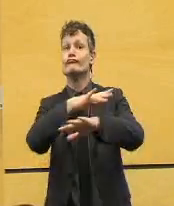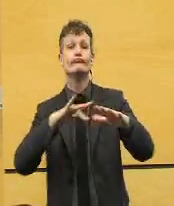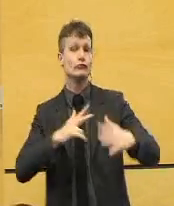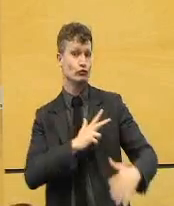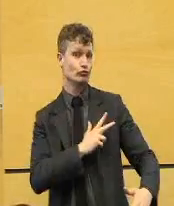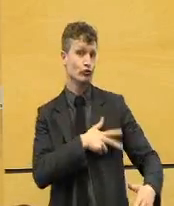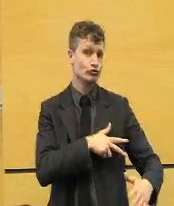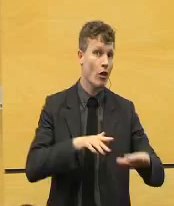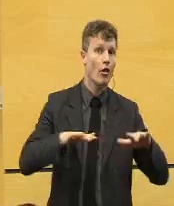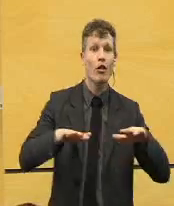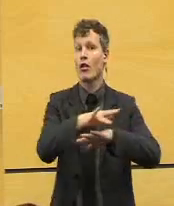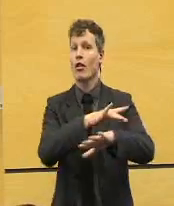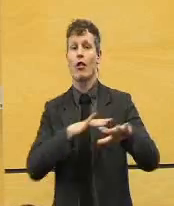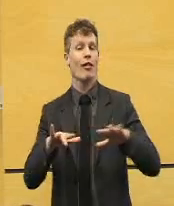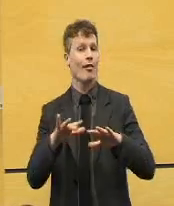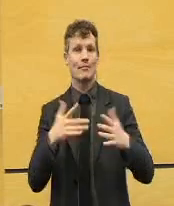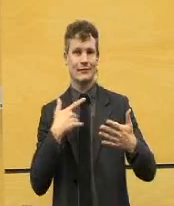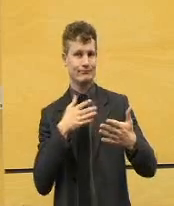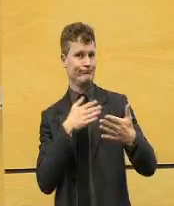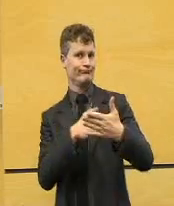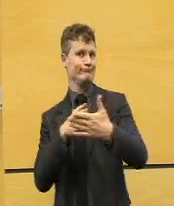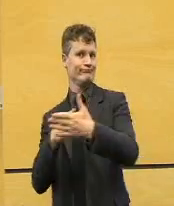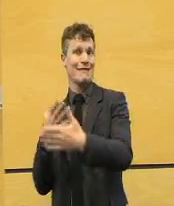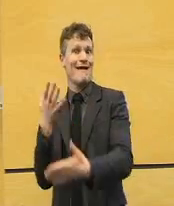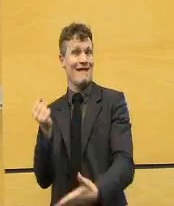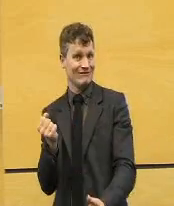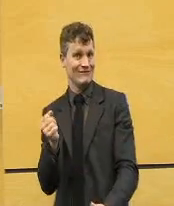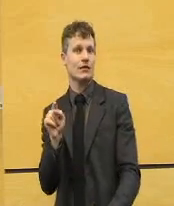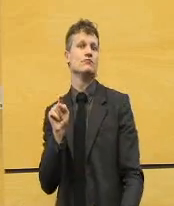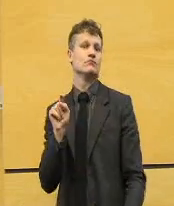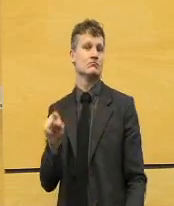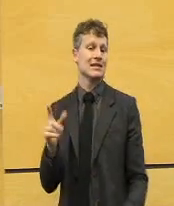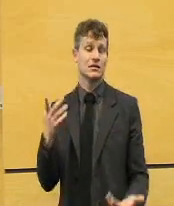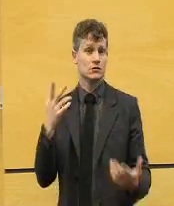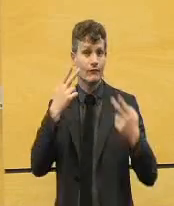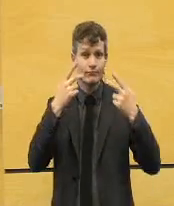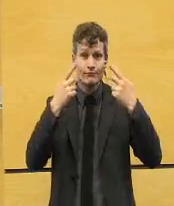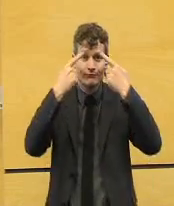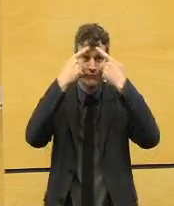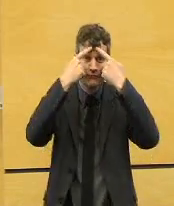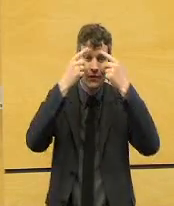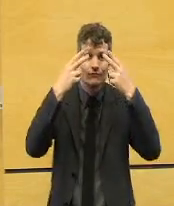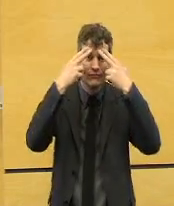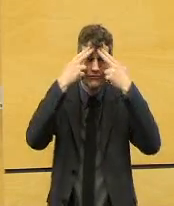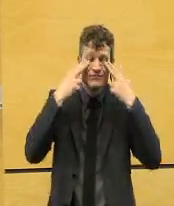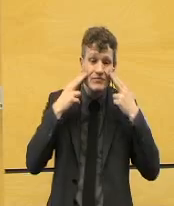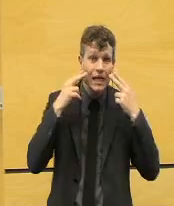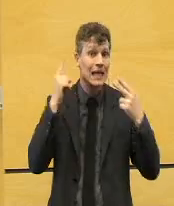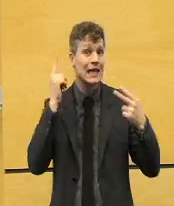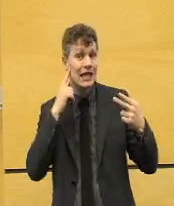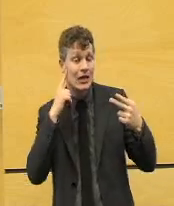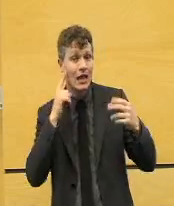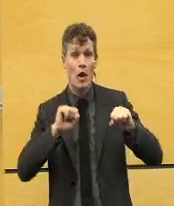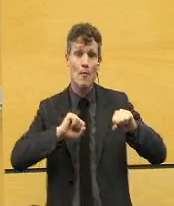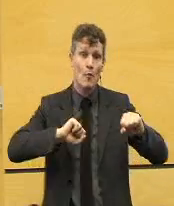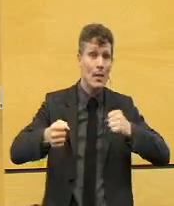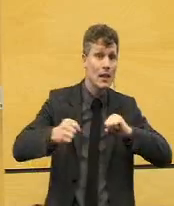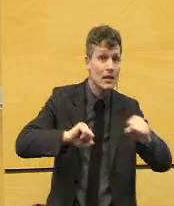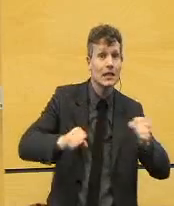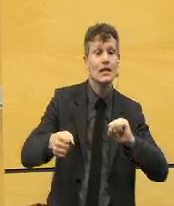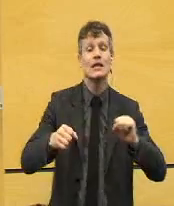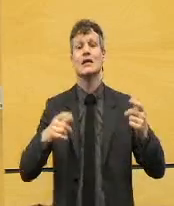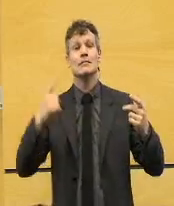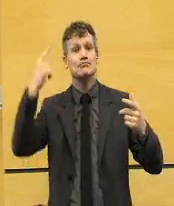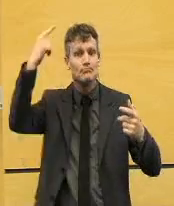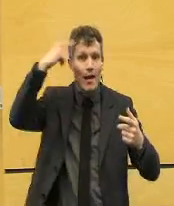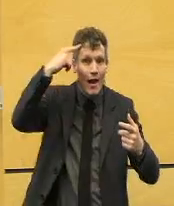impairment in vision, hearing, mobility, communication, mind,